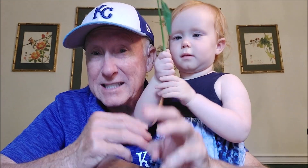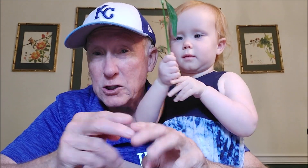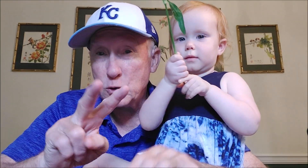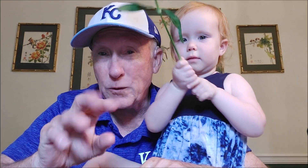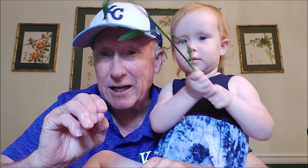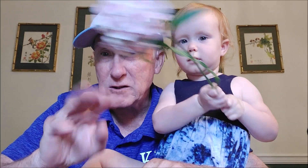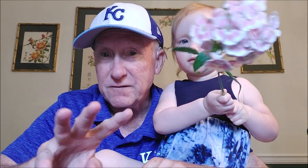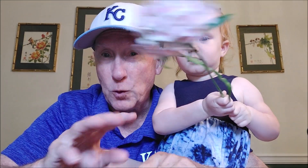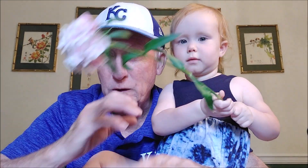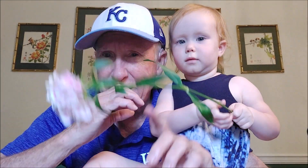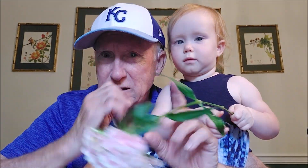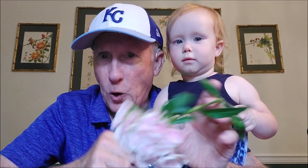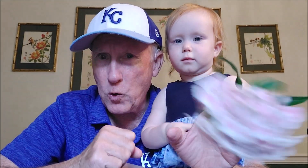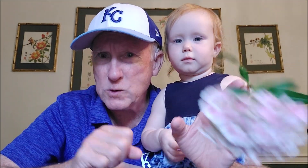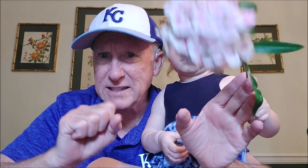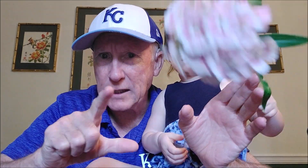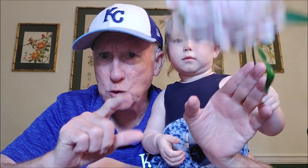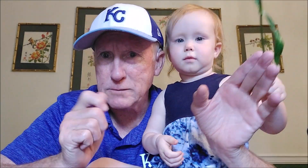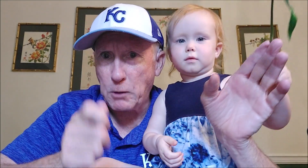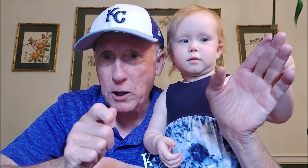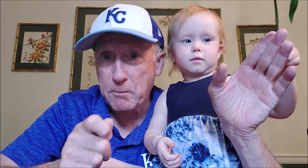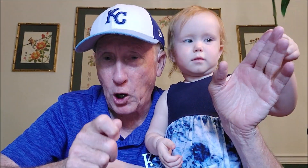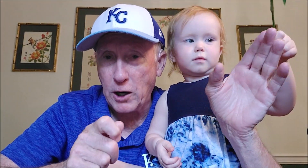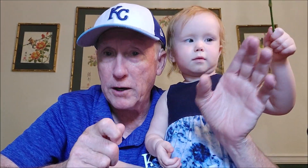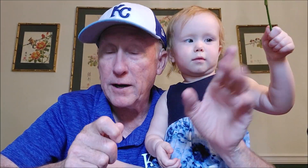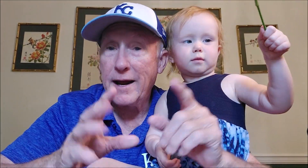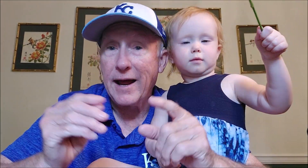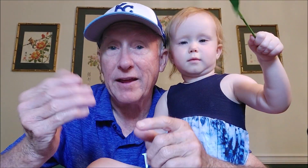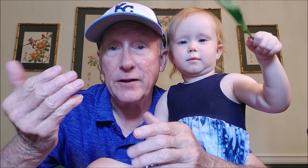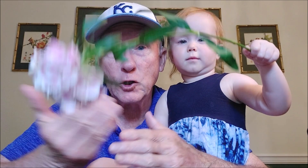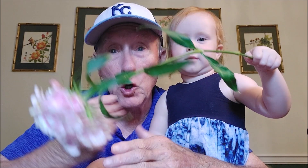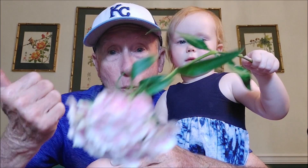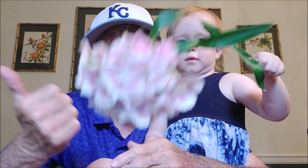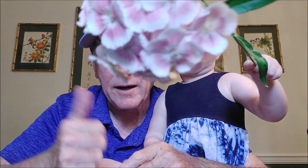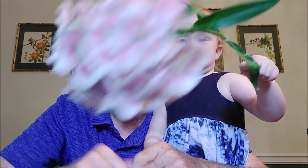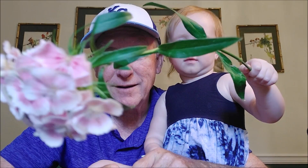Series 2004, that's the old Dayton ballpark. And then the new one.